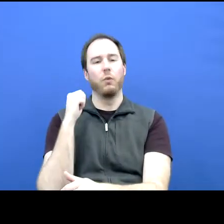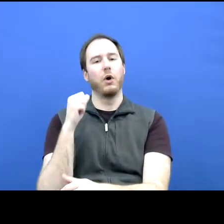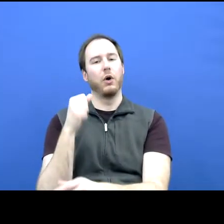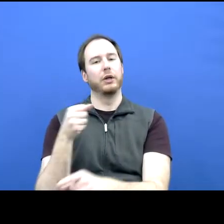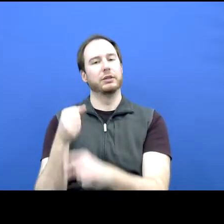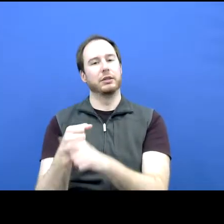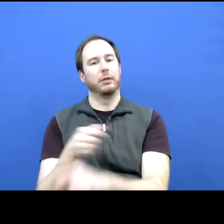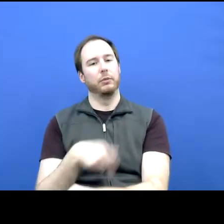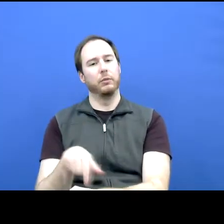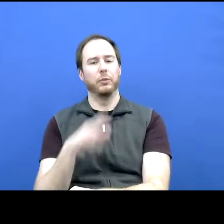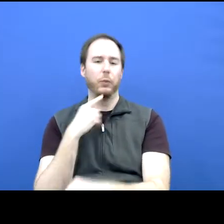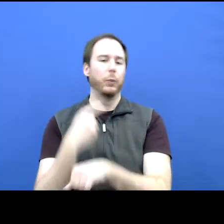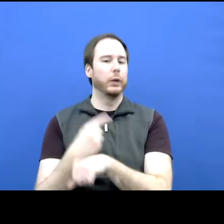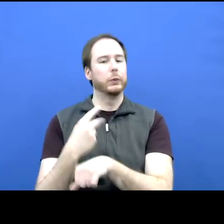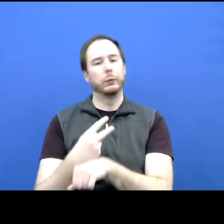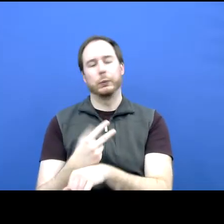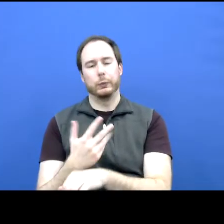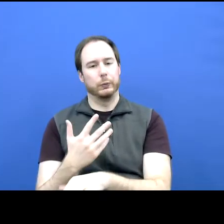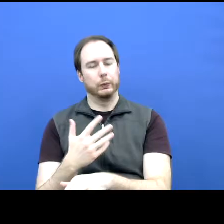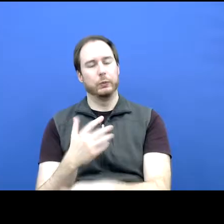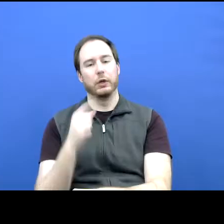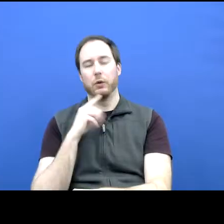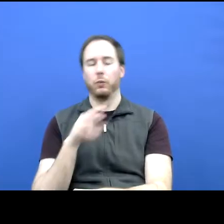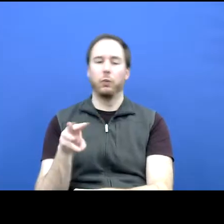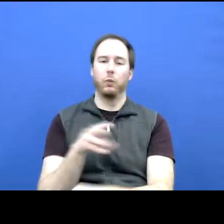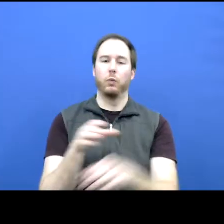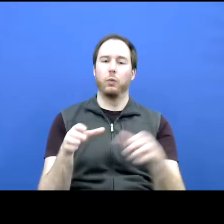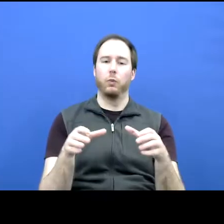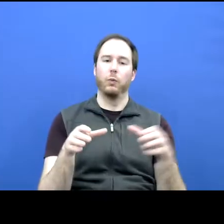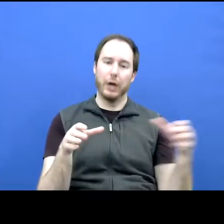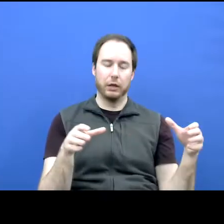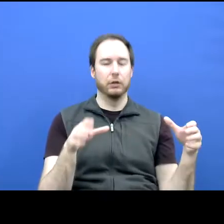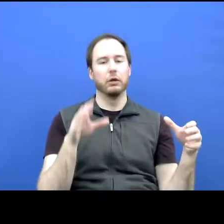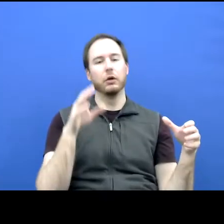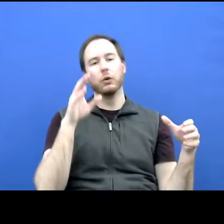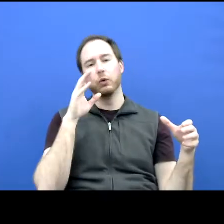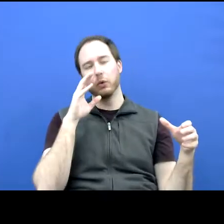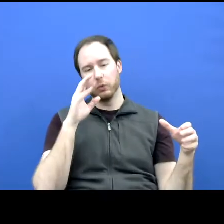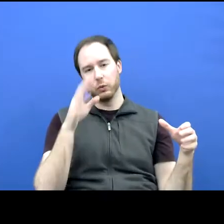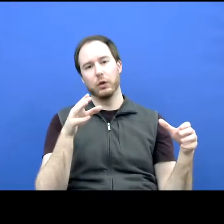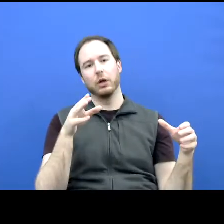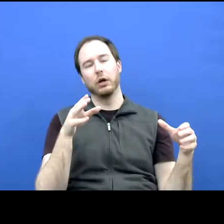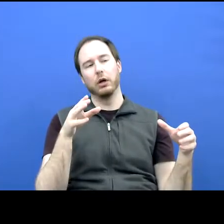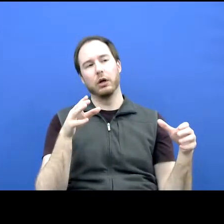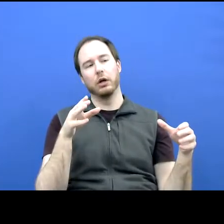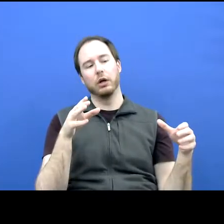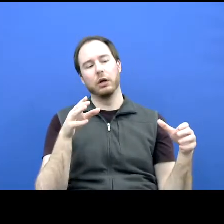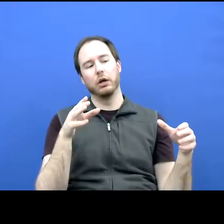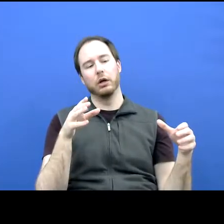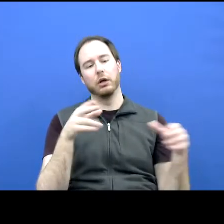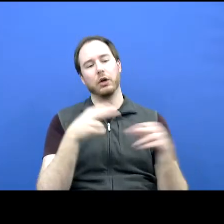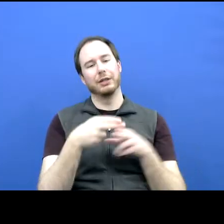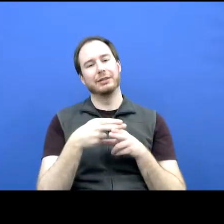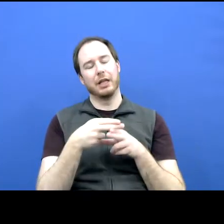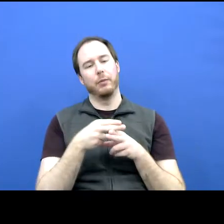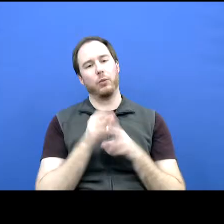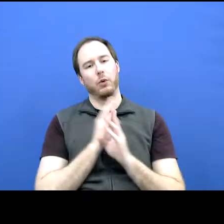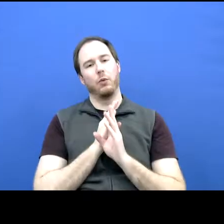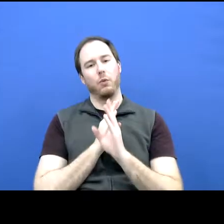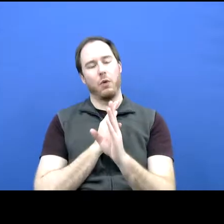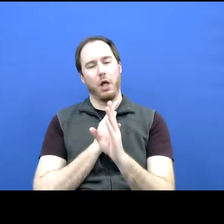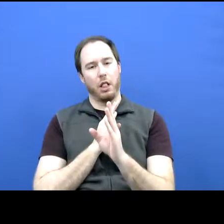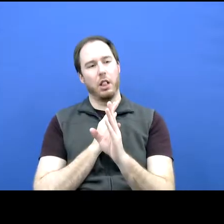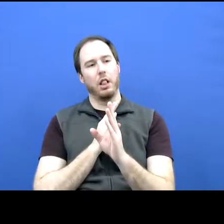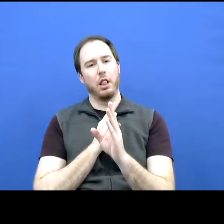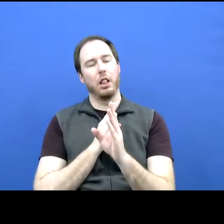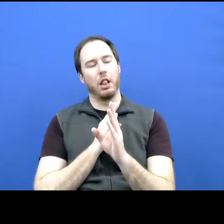than maybe for a day or two. Gotcha. For the western expansion, they're actually going to build a demising wall, temporary wall. So they'll